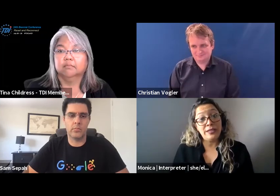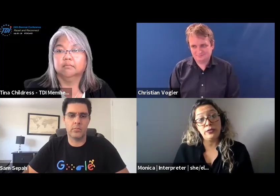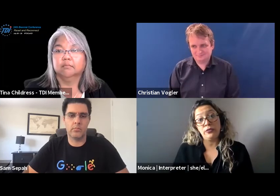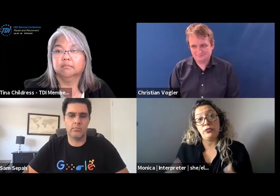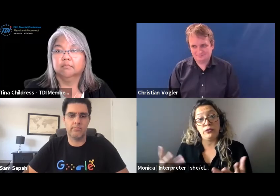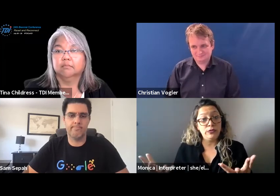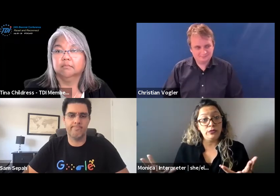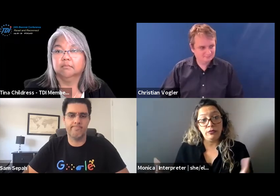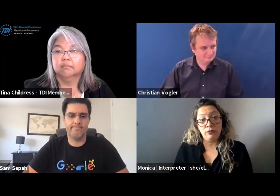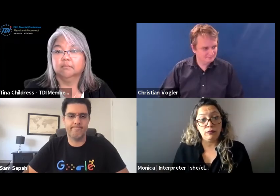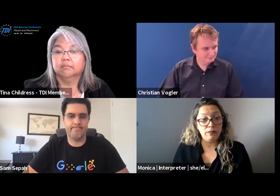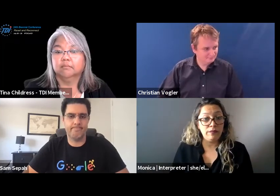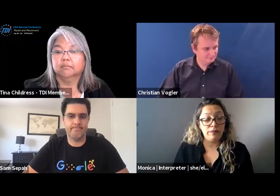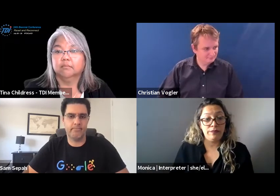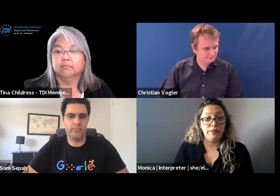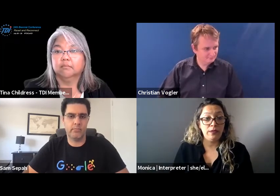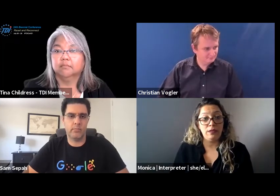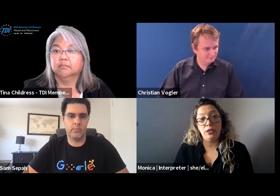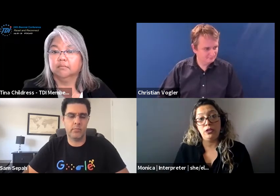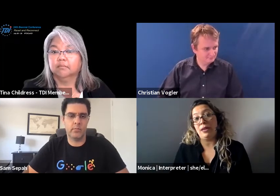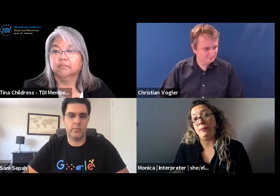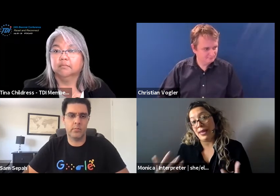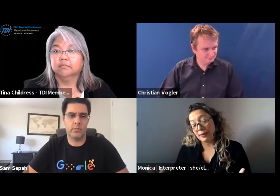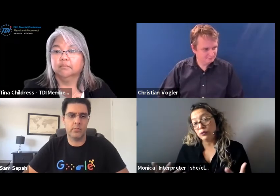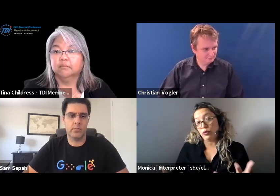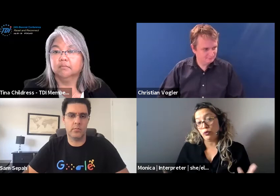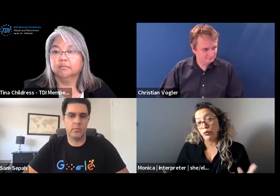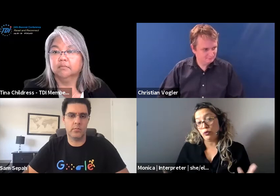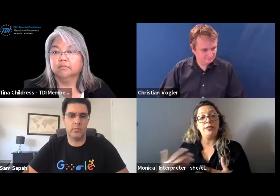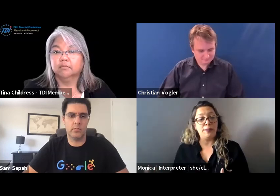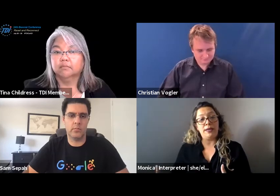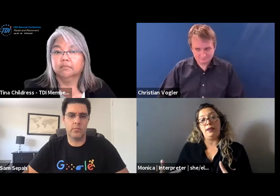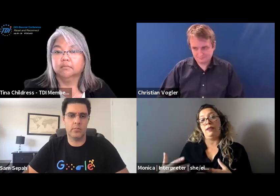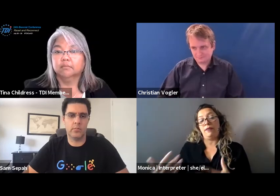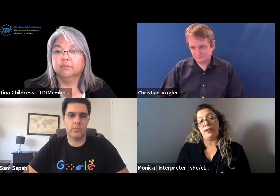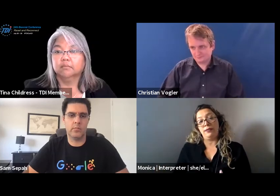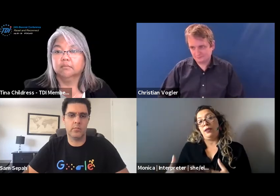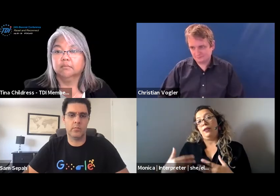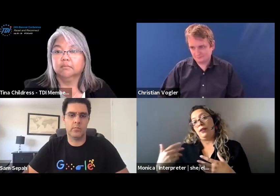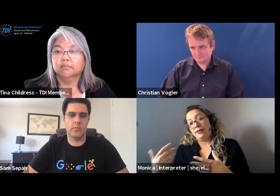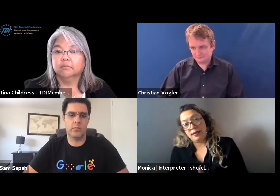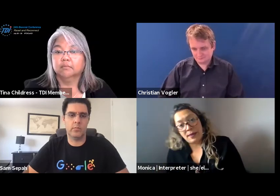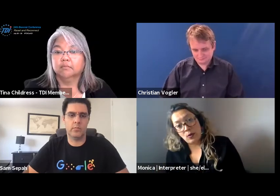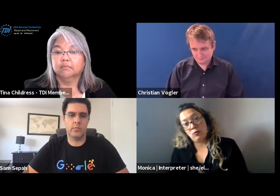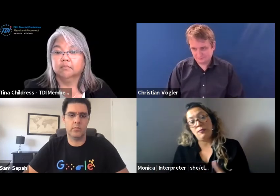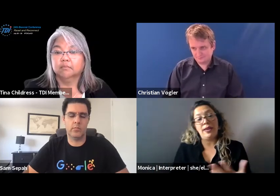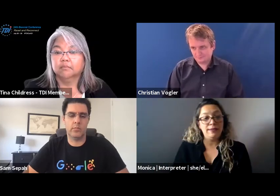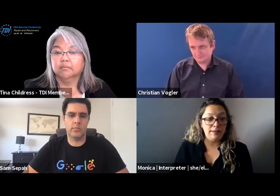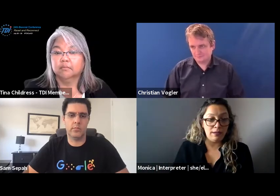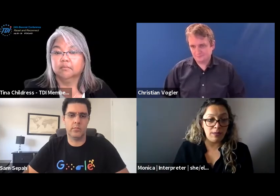scheduling is concerned, you might be able to participate in events, some at home and